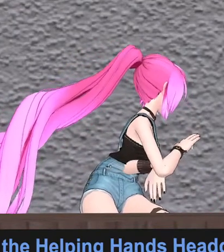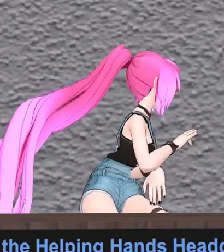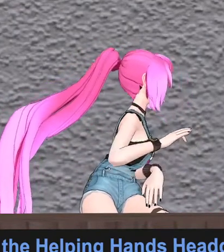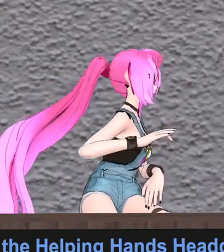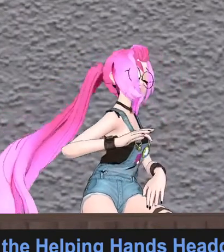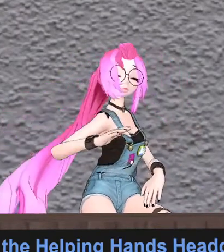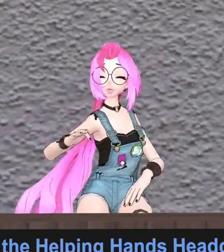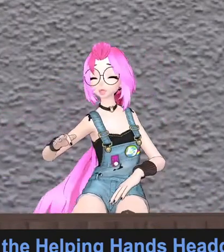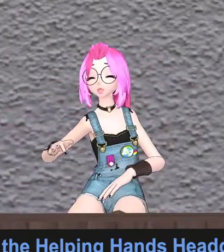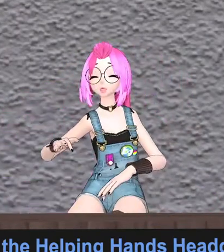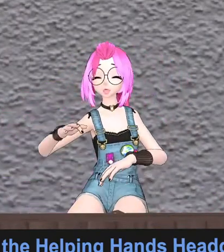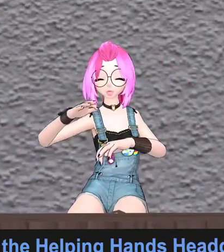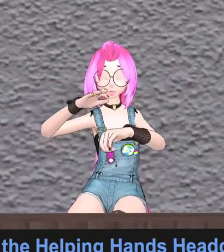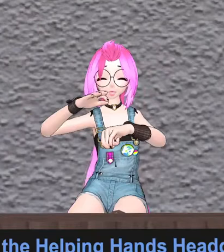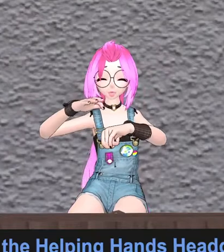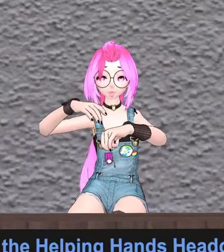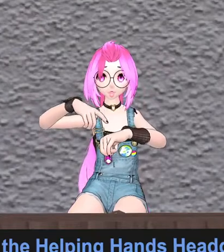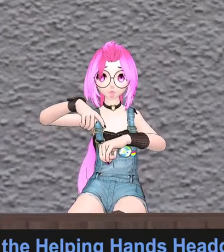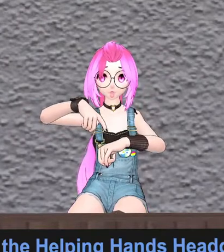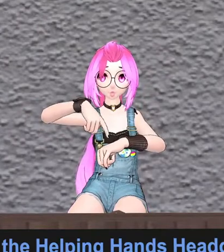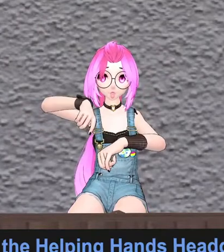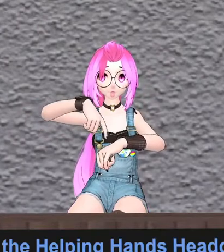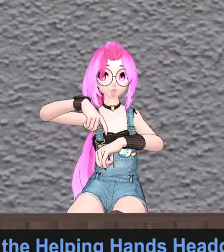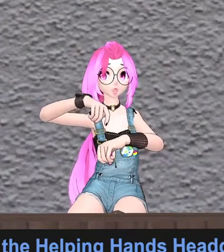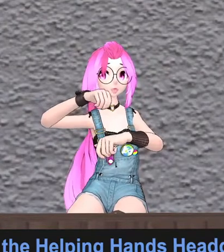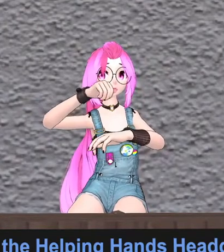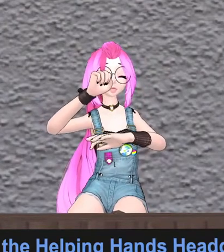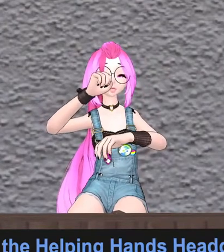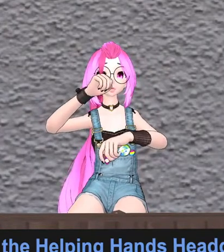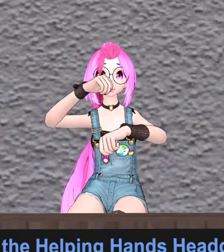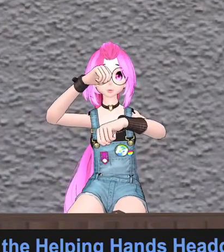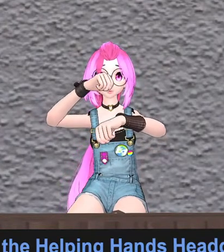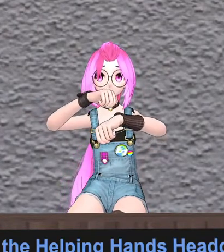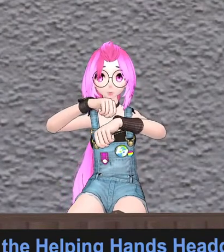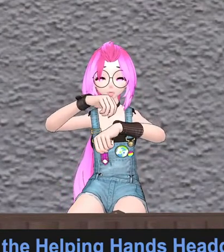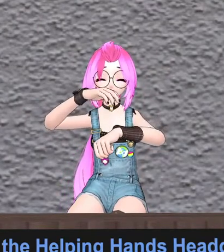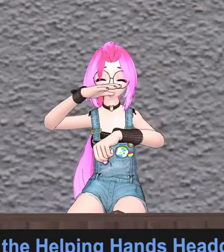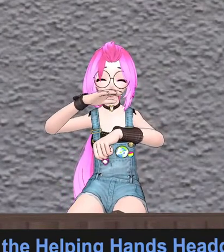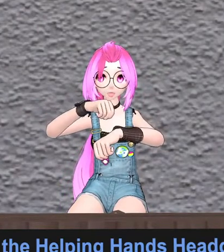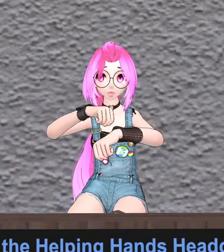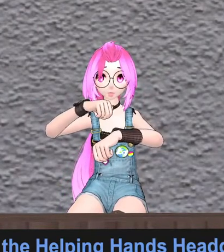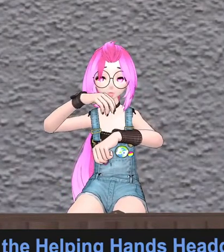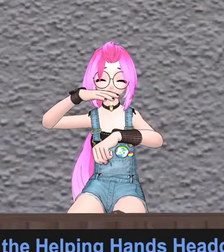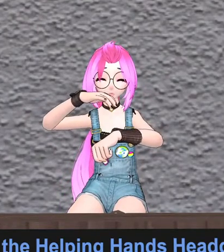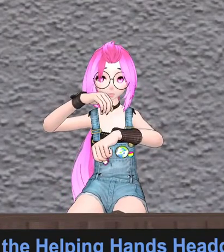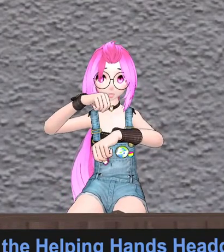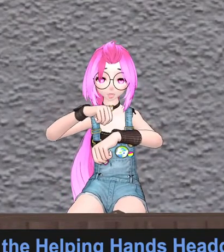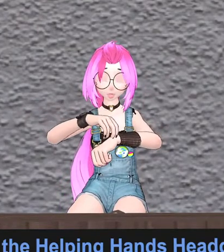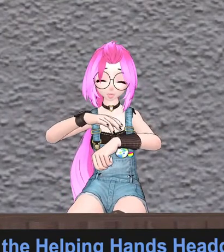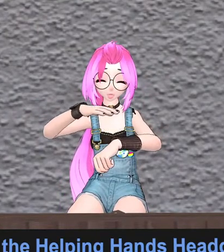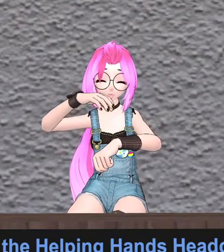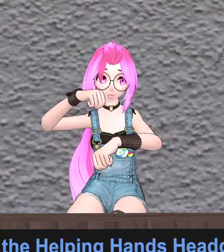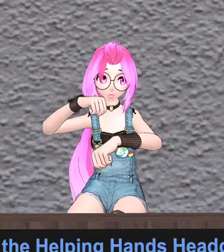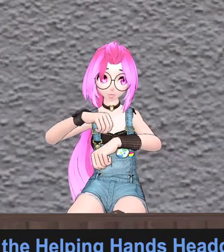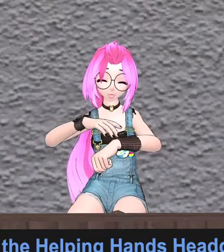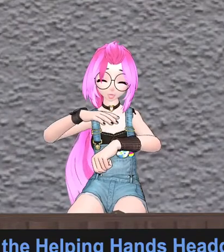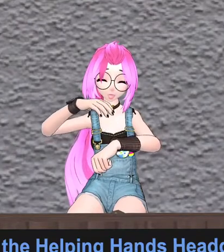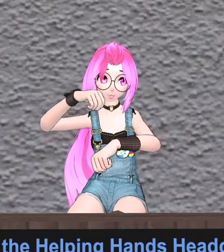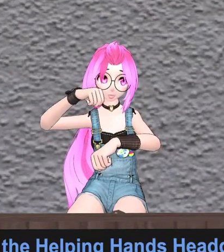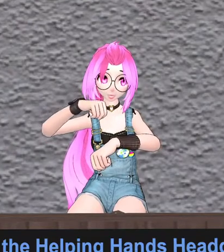Next is Sweden or Swedish. You're gonna have again a fist, and then you're gonna open and close your hands like